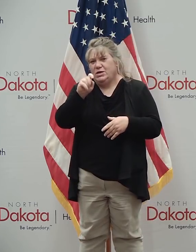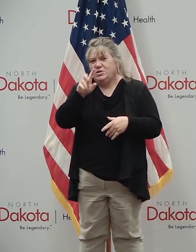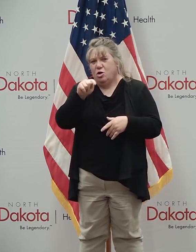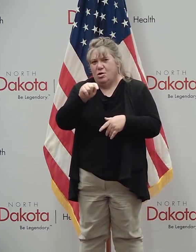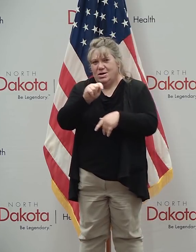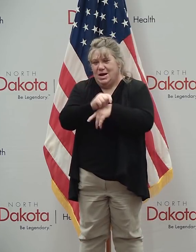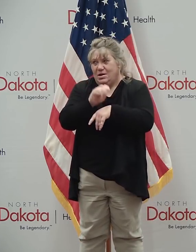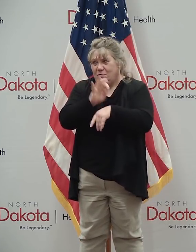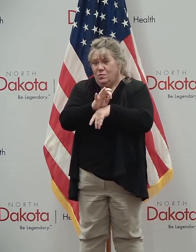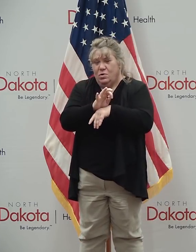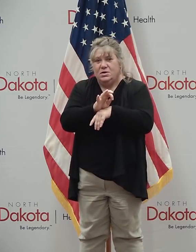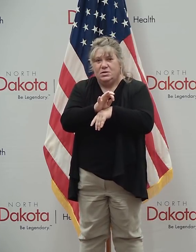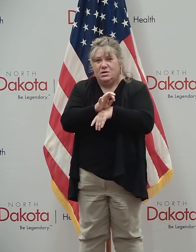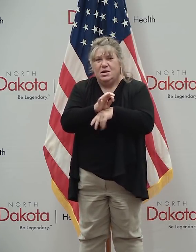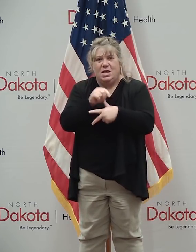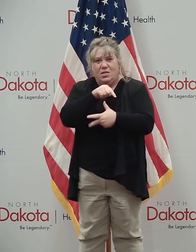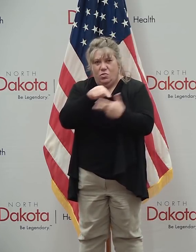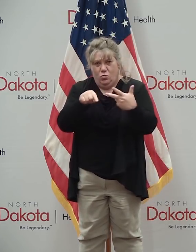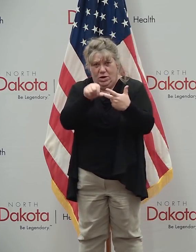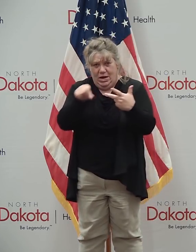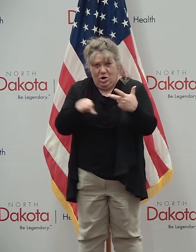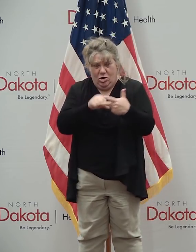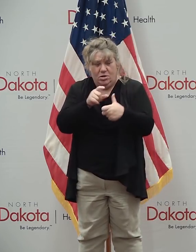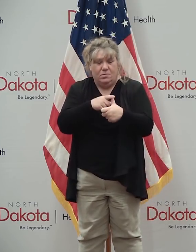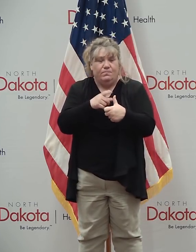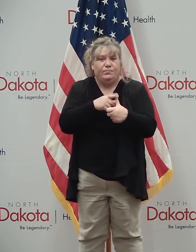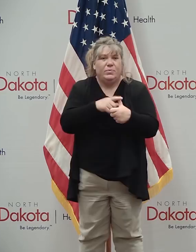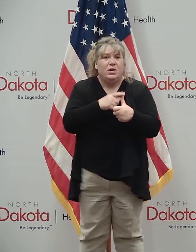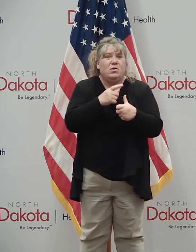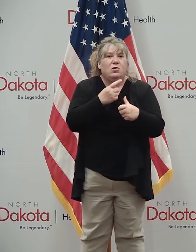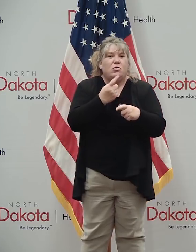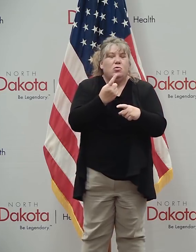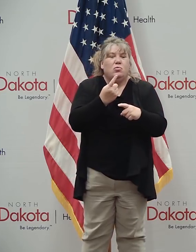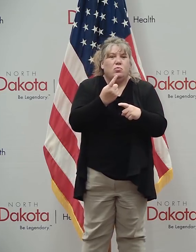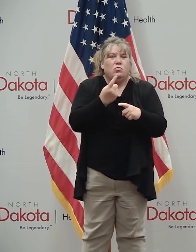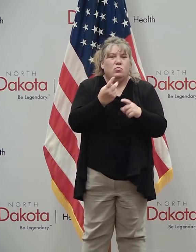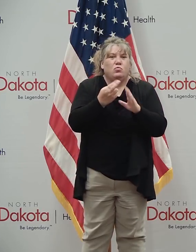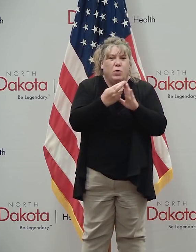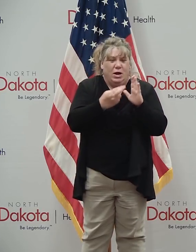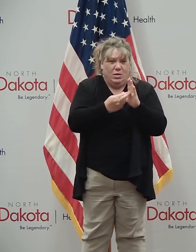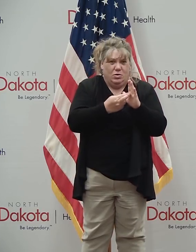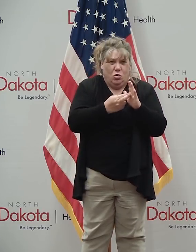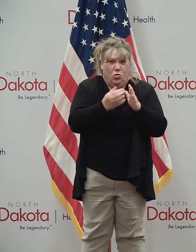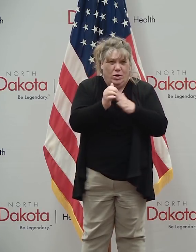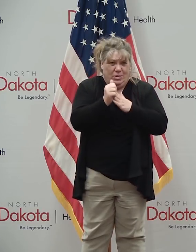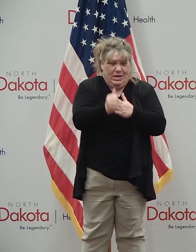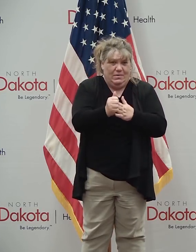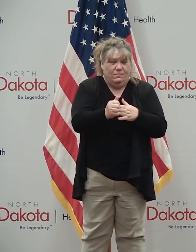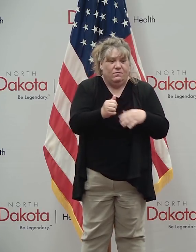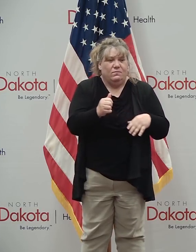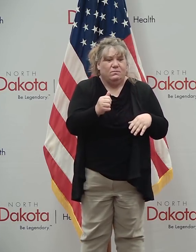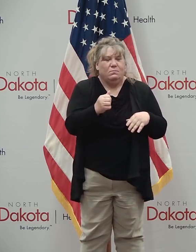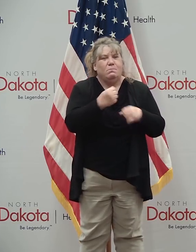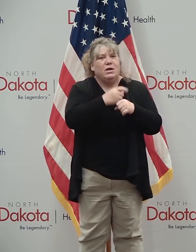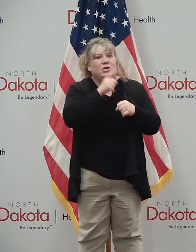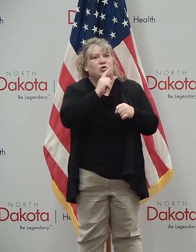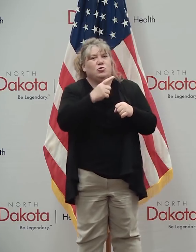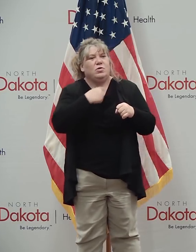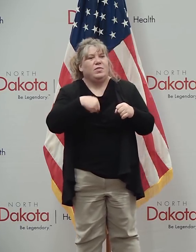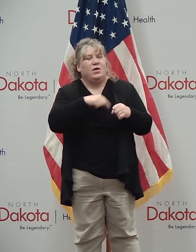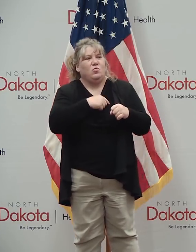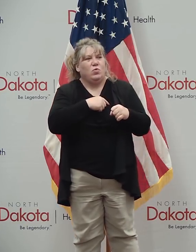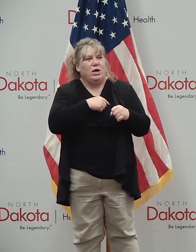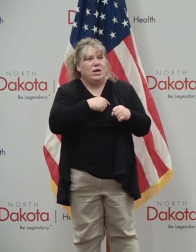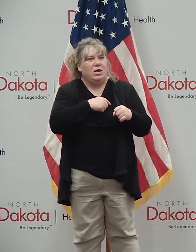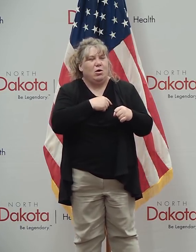Force in 3 areas. One is regulatory relief, which is, again, making sure that we're cutting red